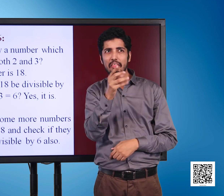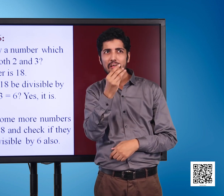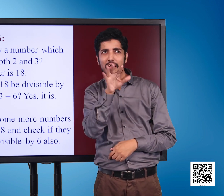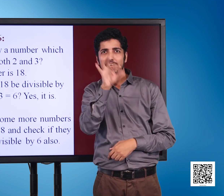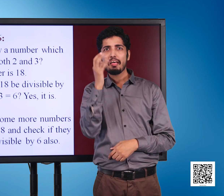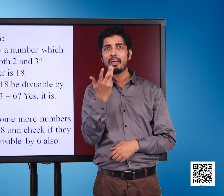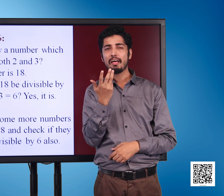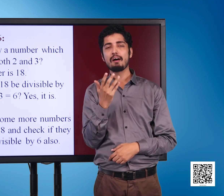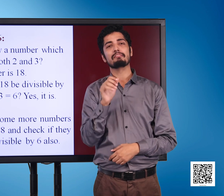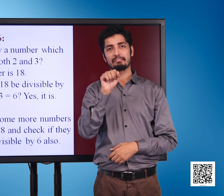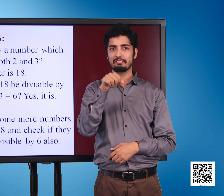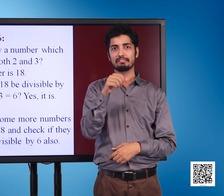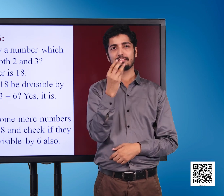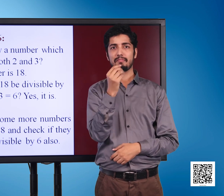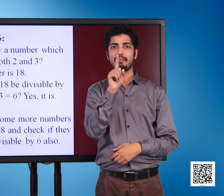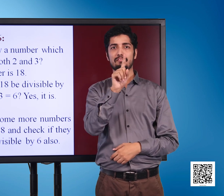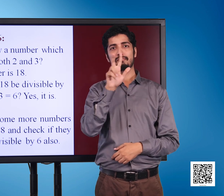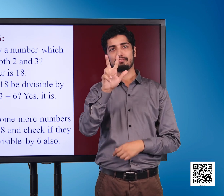One such number is 18.